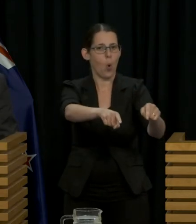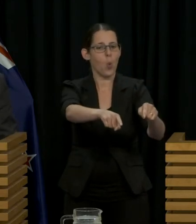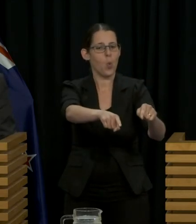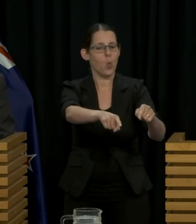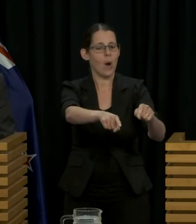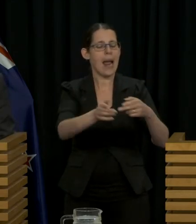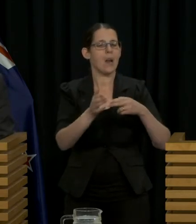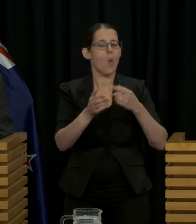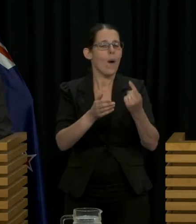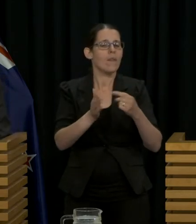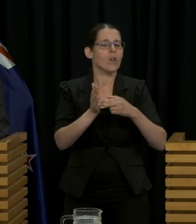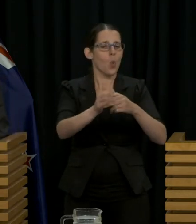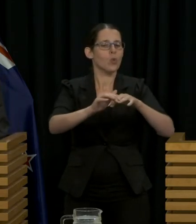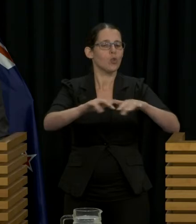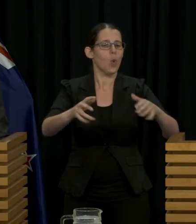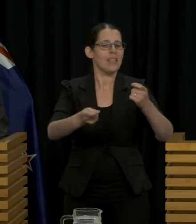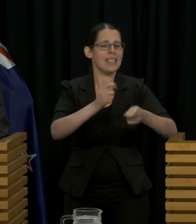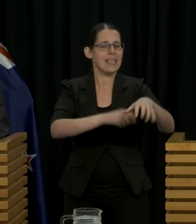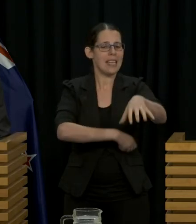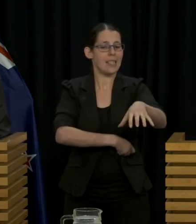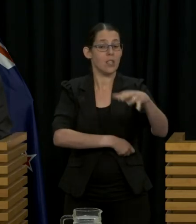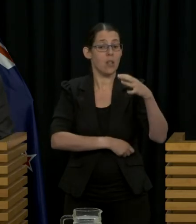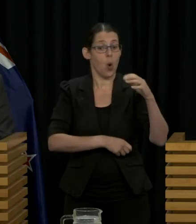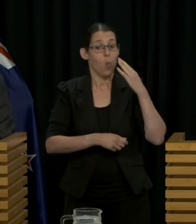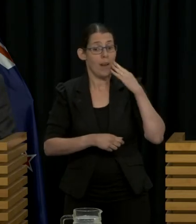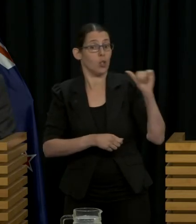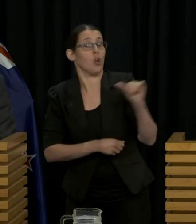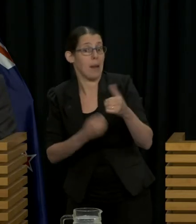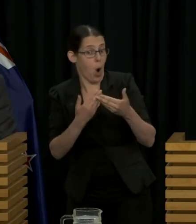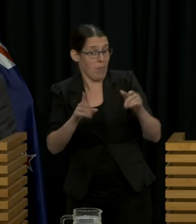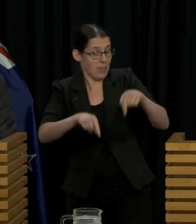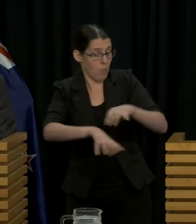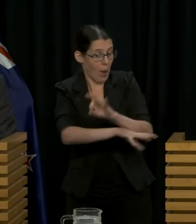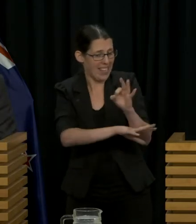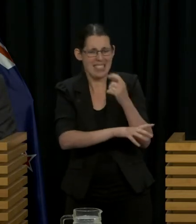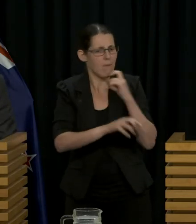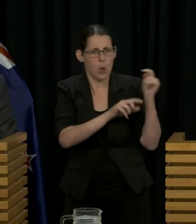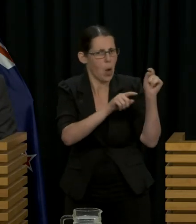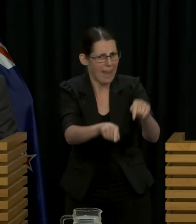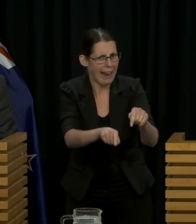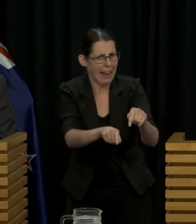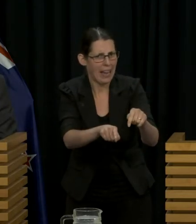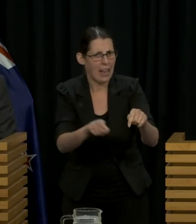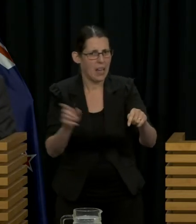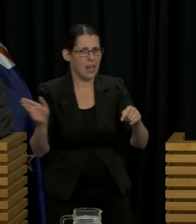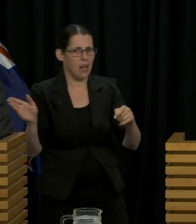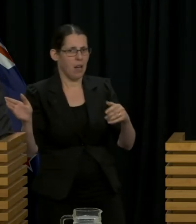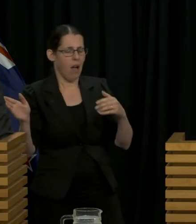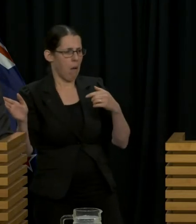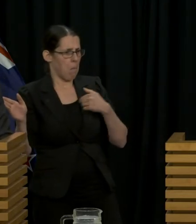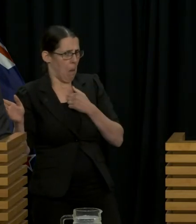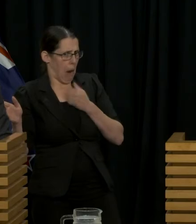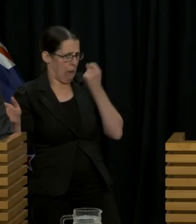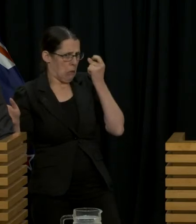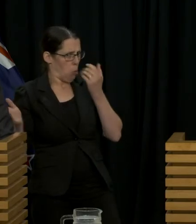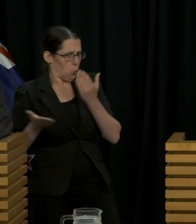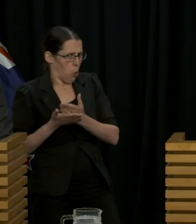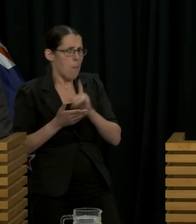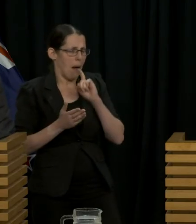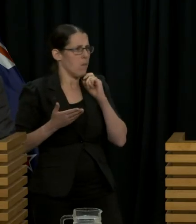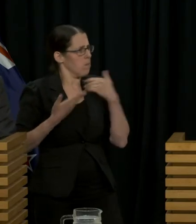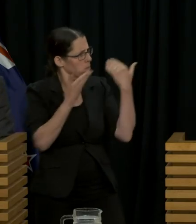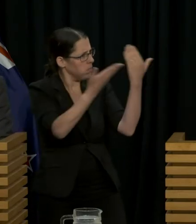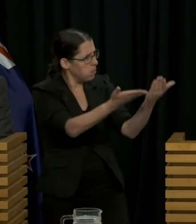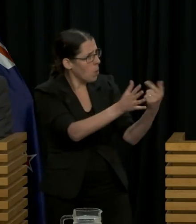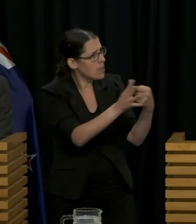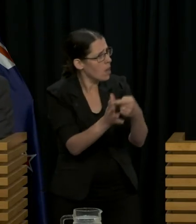open this morning? I'll let the Director General comment on that. I understand that's not true, but yeah. Look,